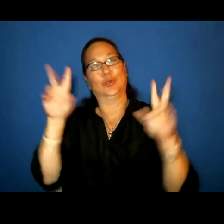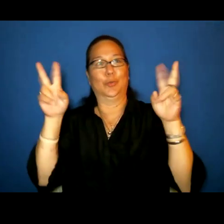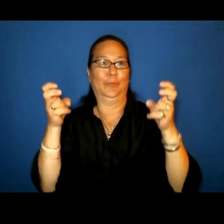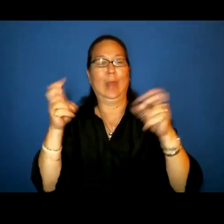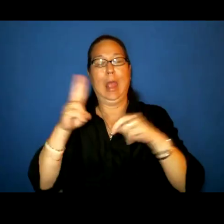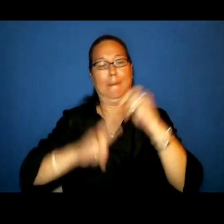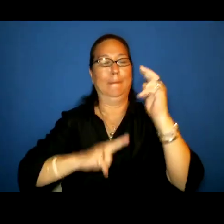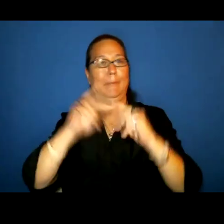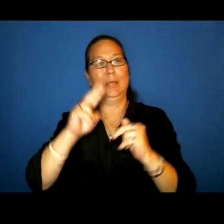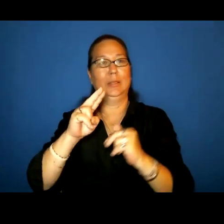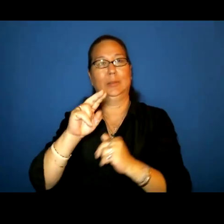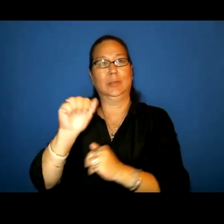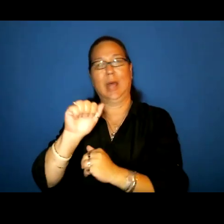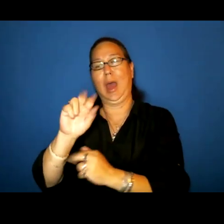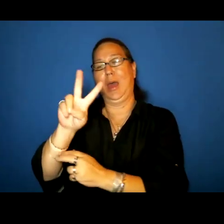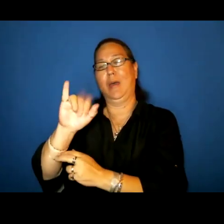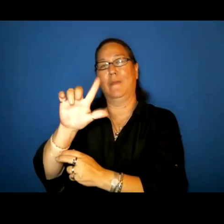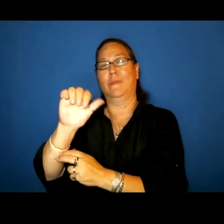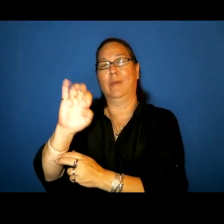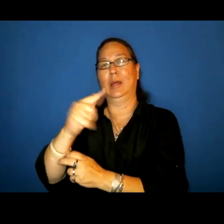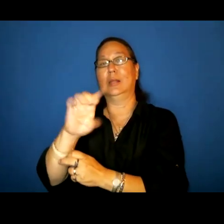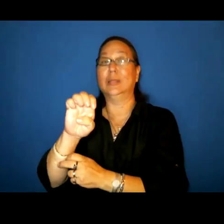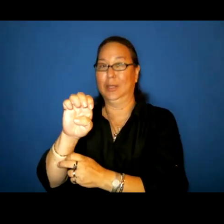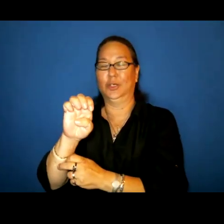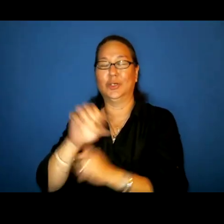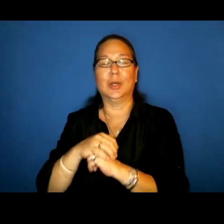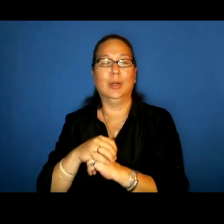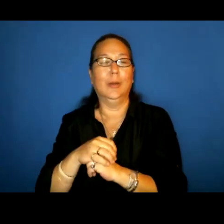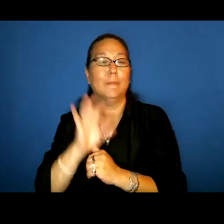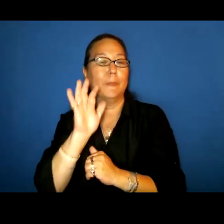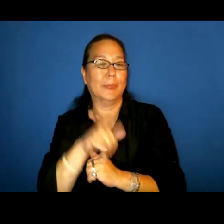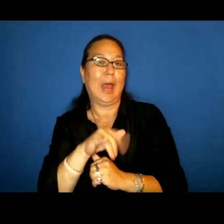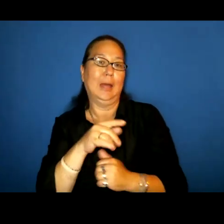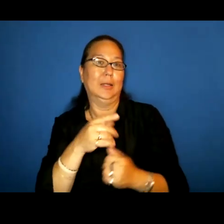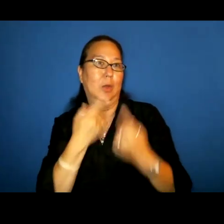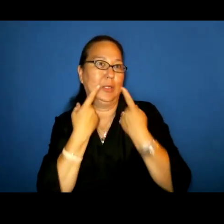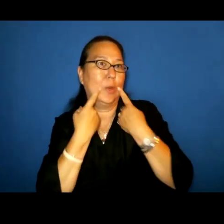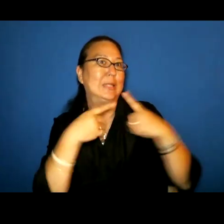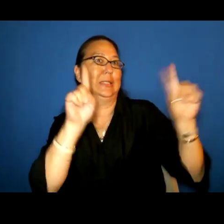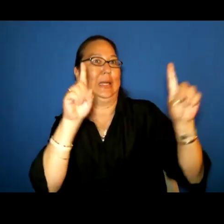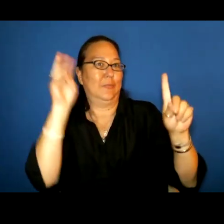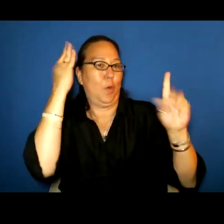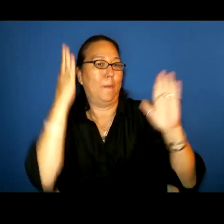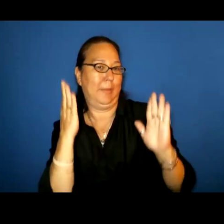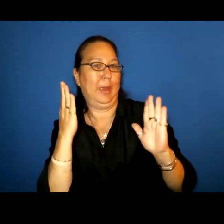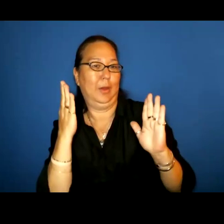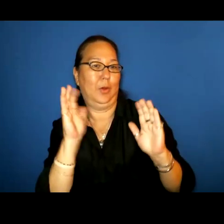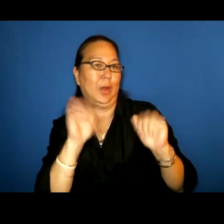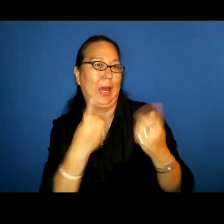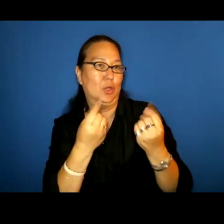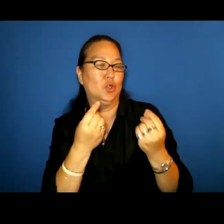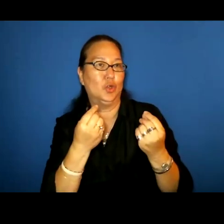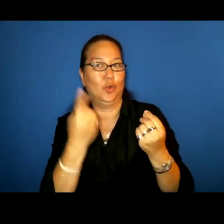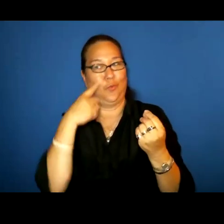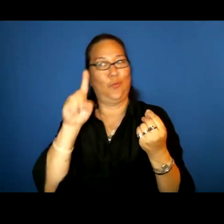like the number one thing a really effective mayor can do for a superintendent. And I couldn't have a better partner than you. The fact that